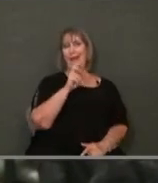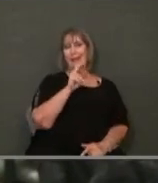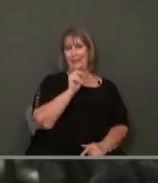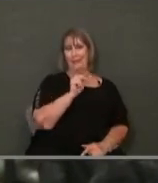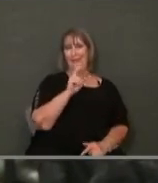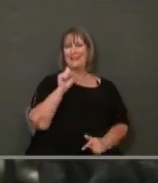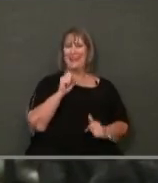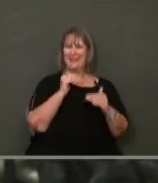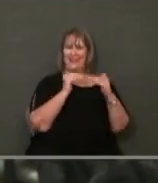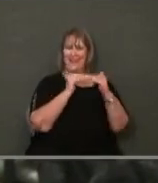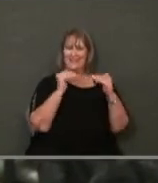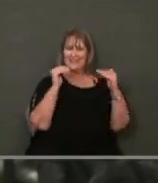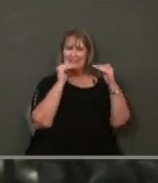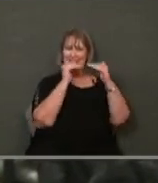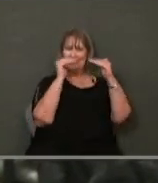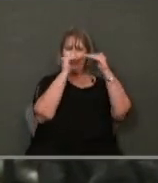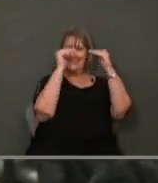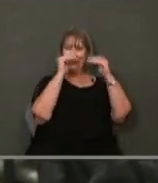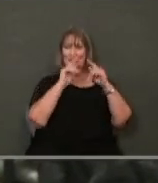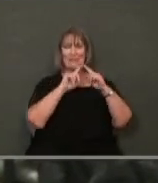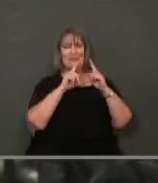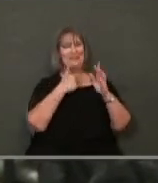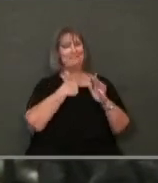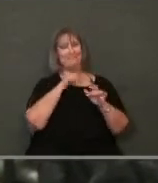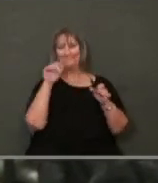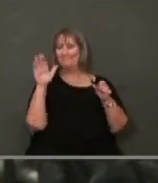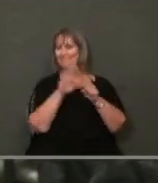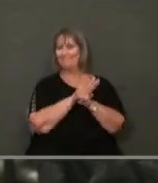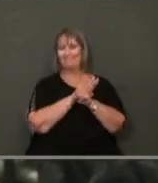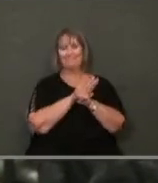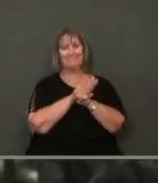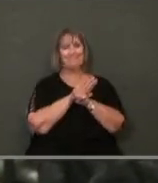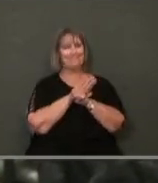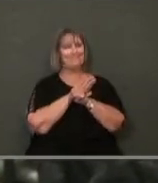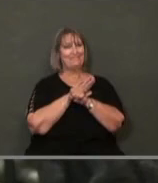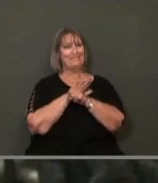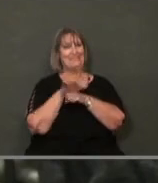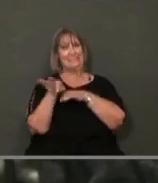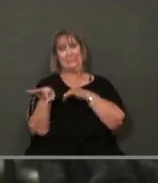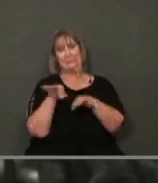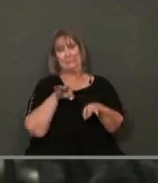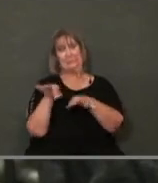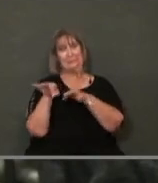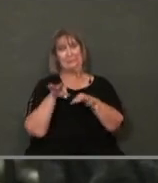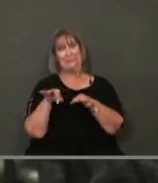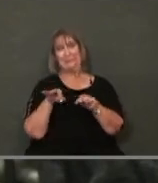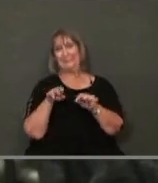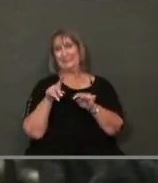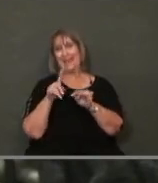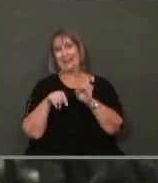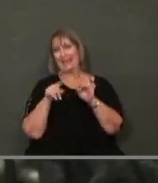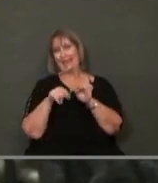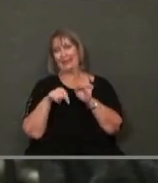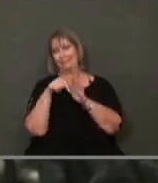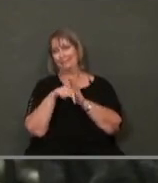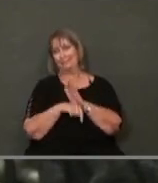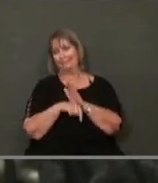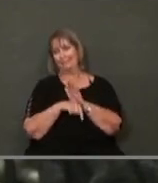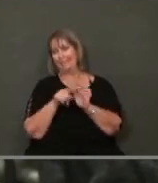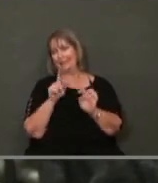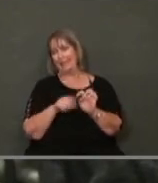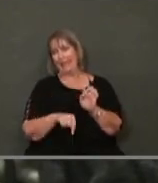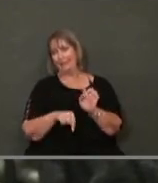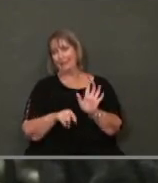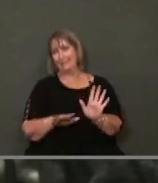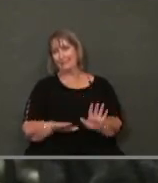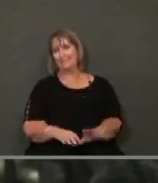structures, but beyond that, I can't really talk too much about it because I'm just not in that world